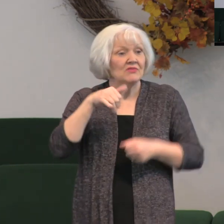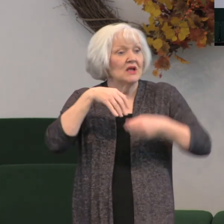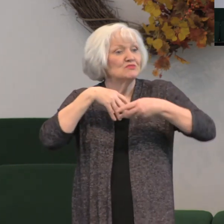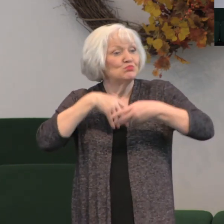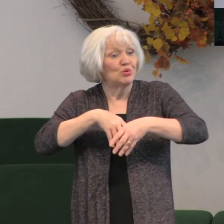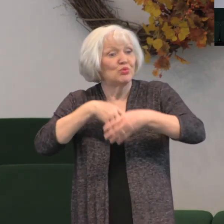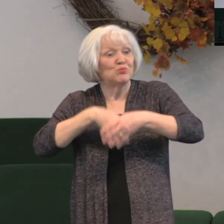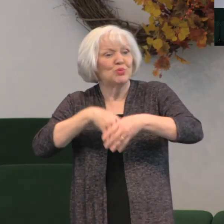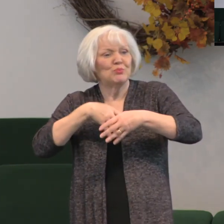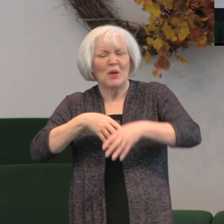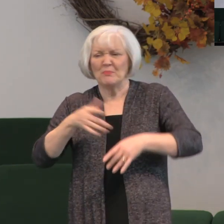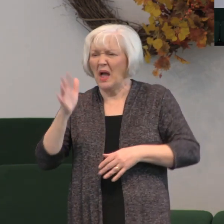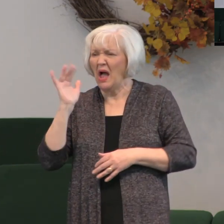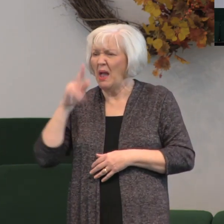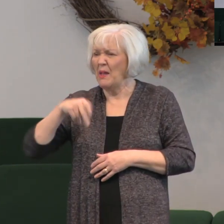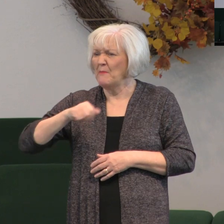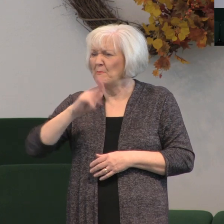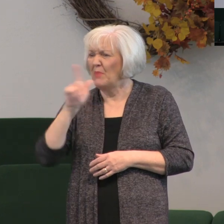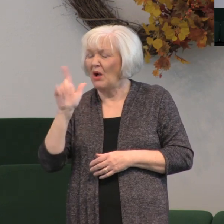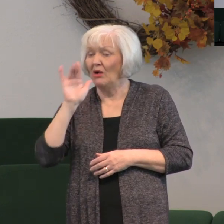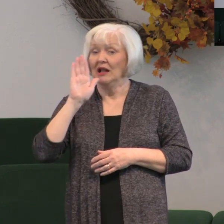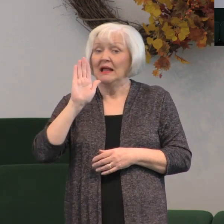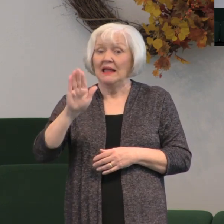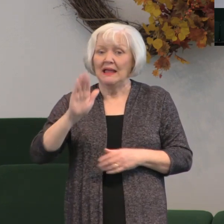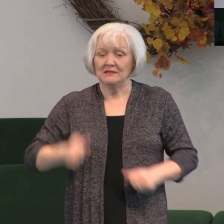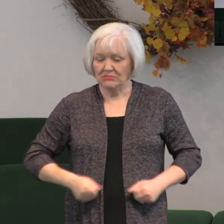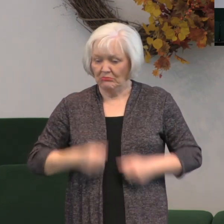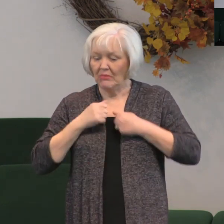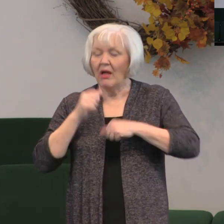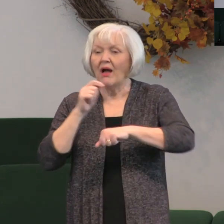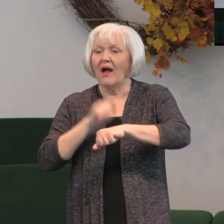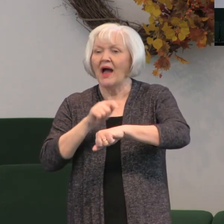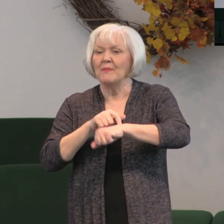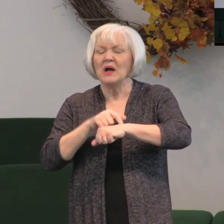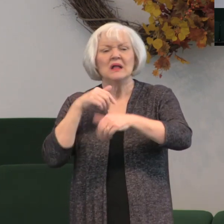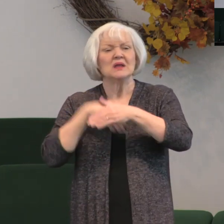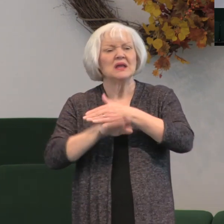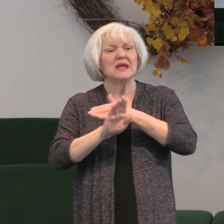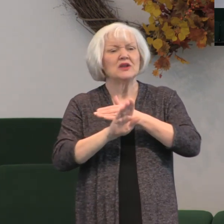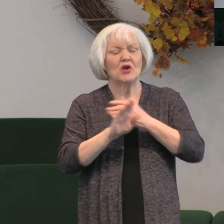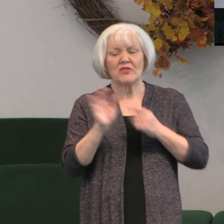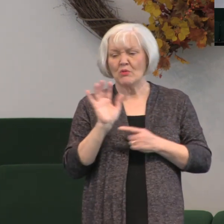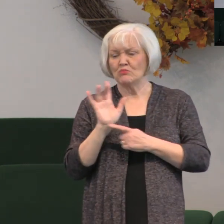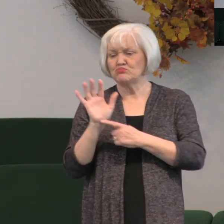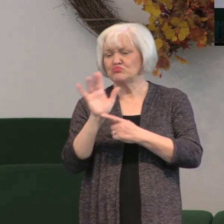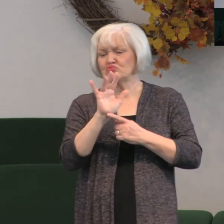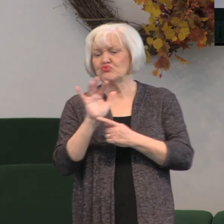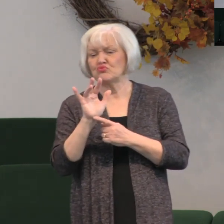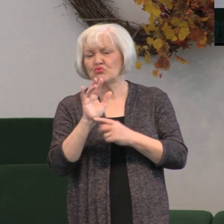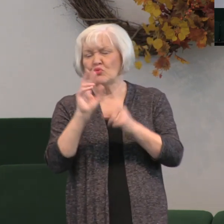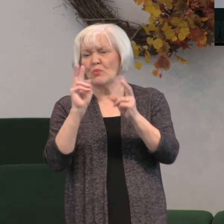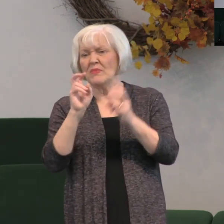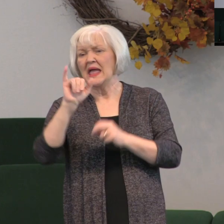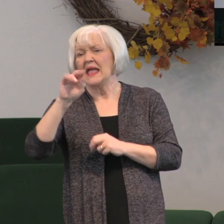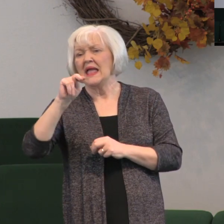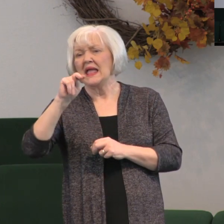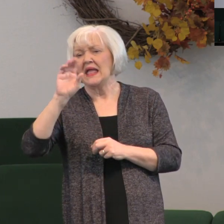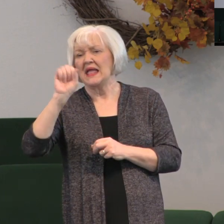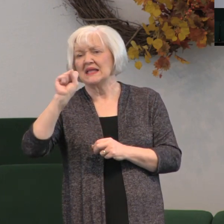Paul's day one of the things that would happen is as they were coming in they would burn incense and this incense would be a smell